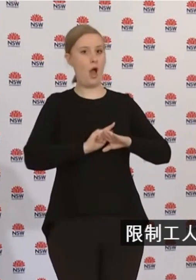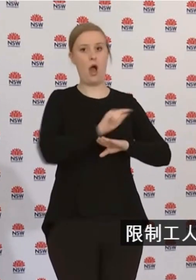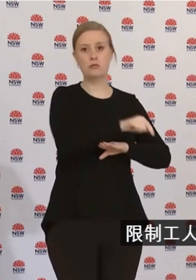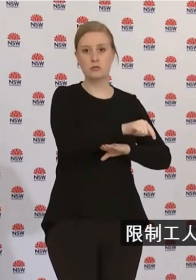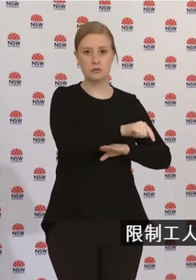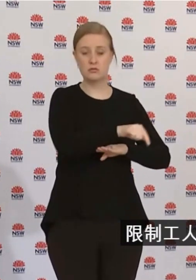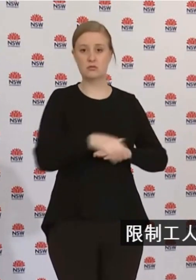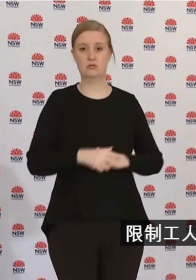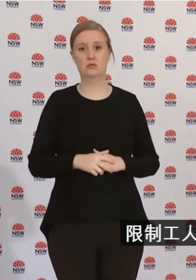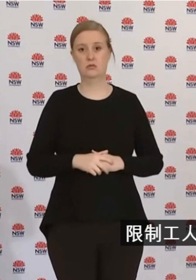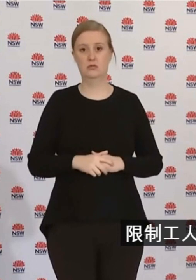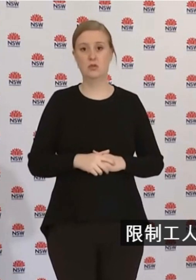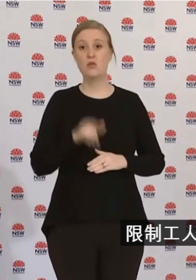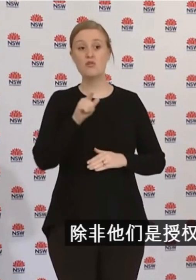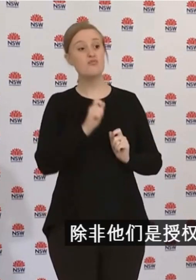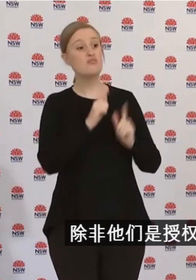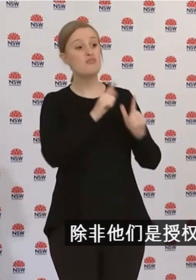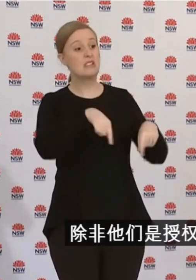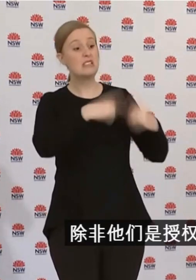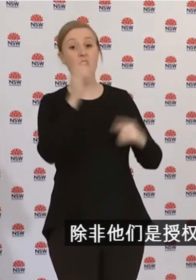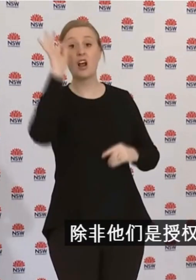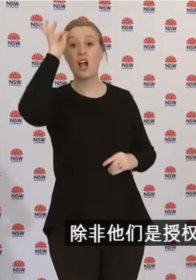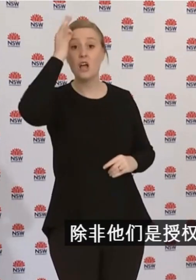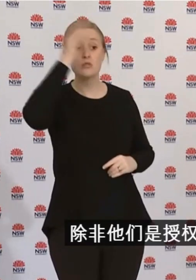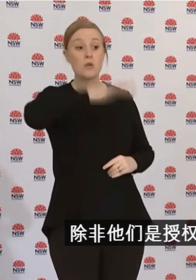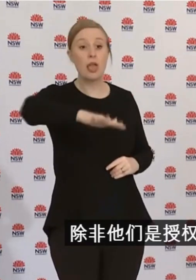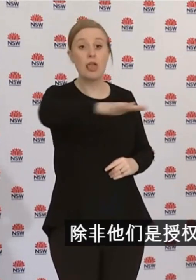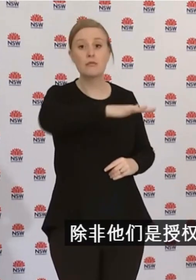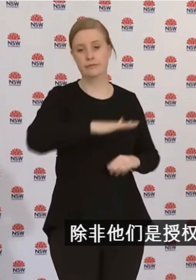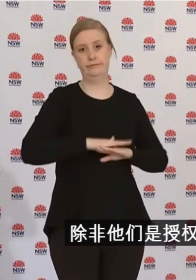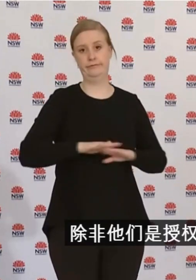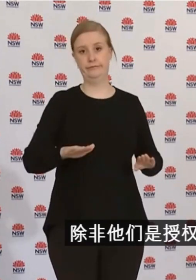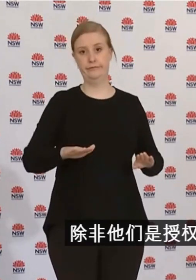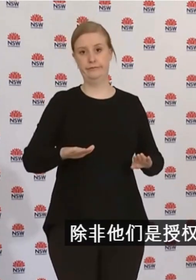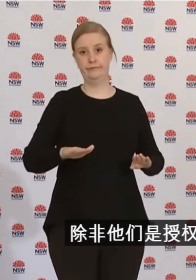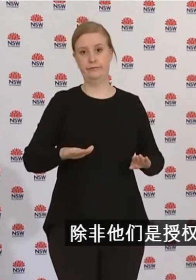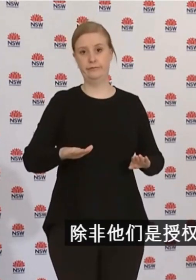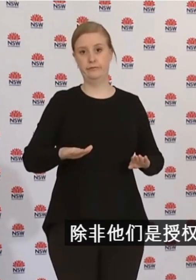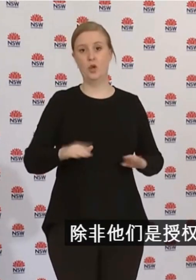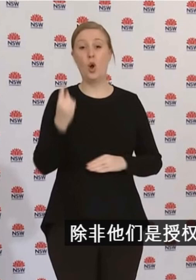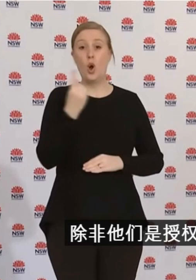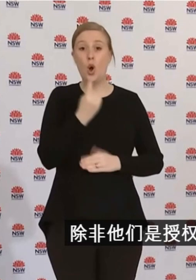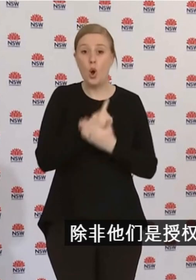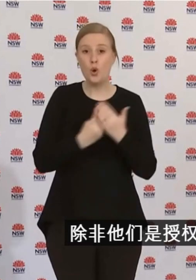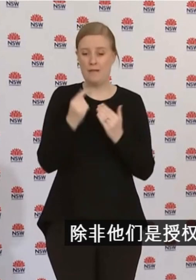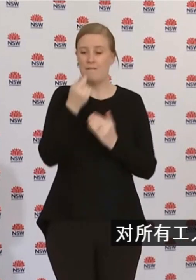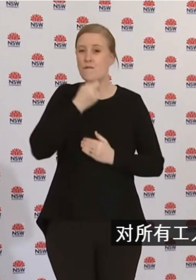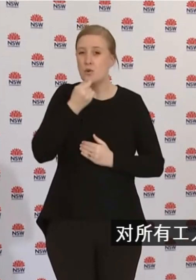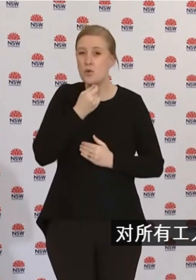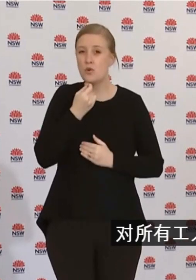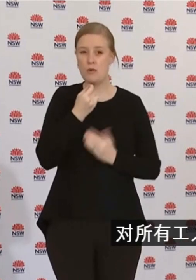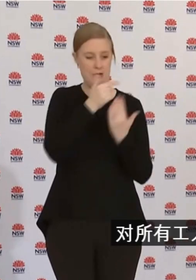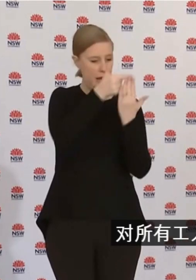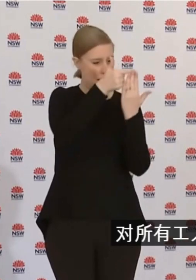their local government area unless they are an authorised worker. And of course that now means that we